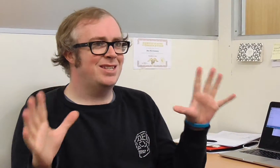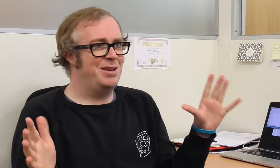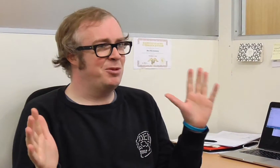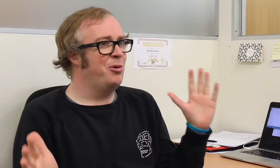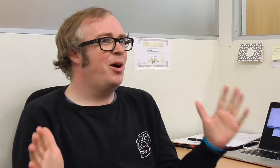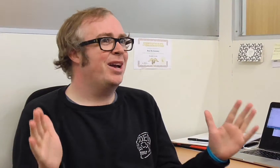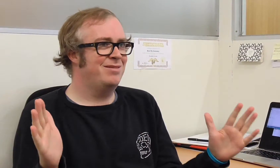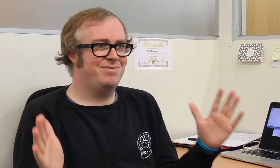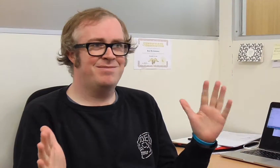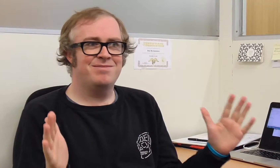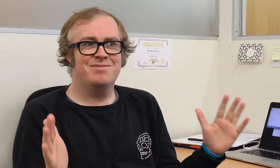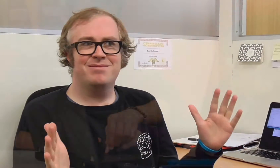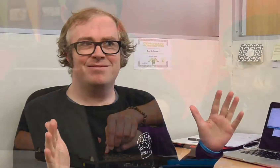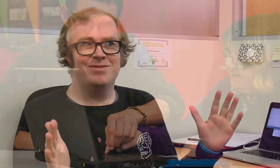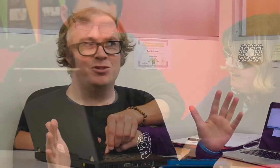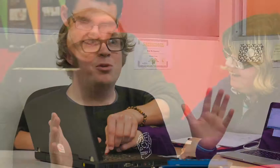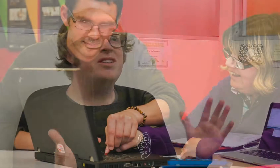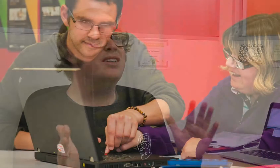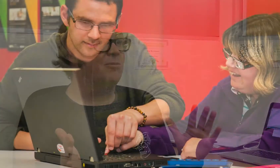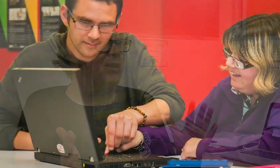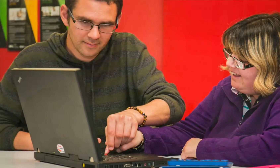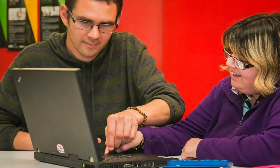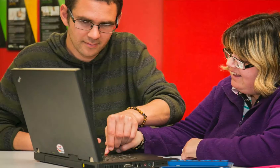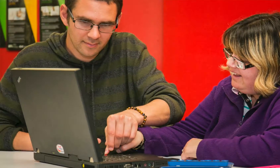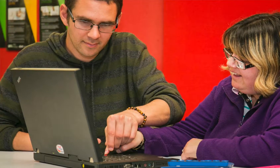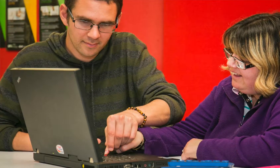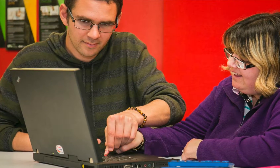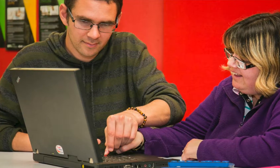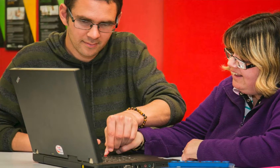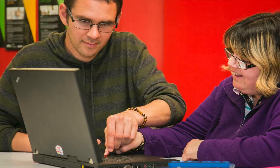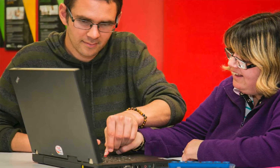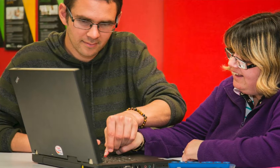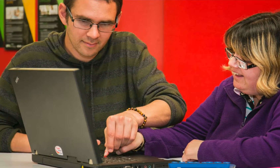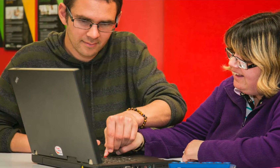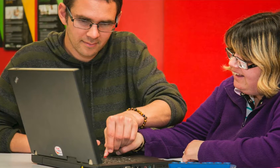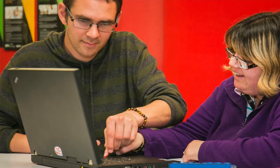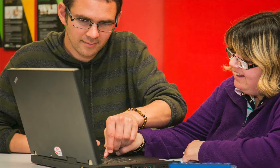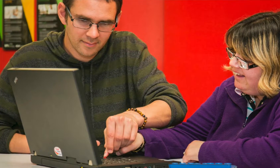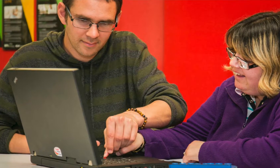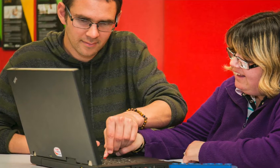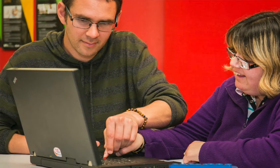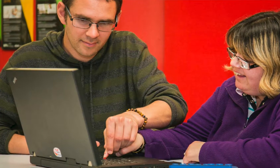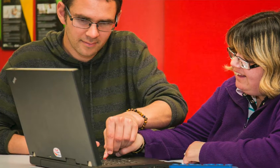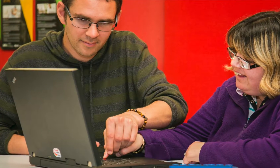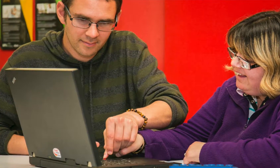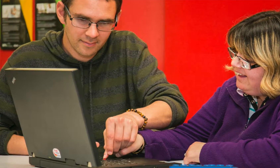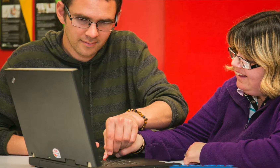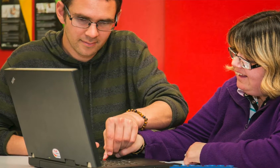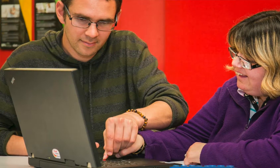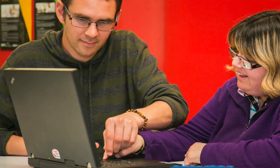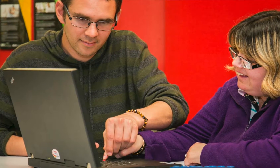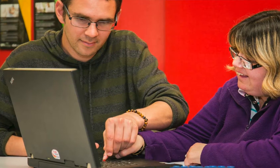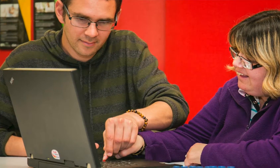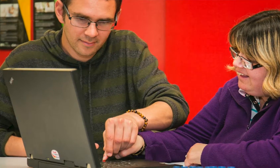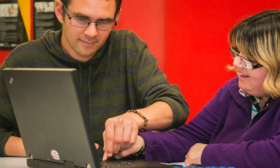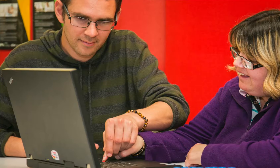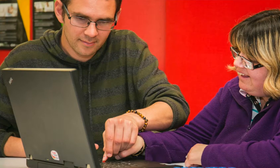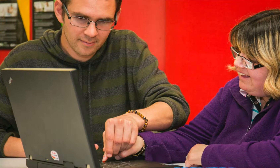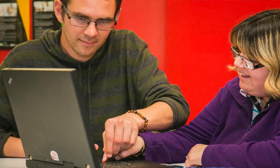seem quite daunting when you're stuck, disconnected from everything, start to kind of come more into focus and